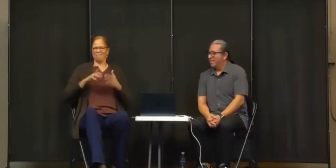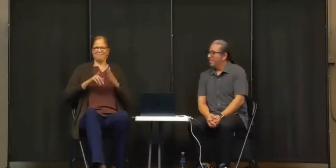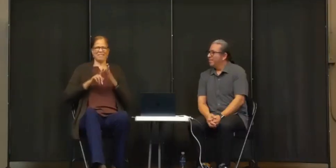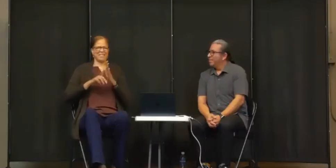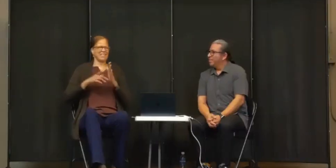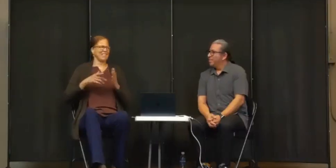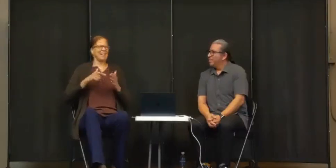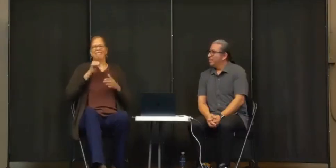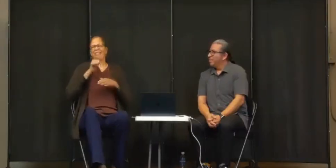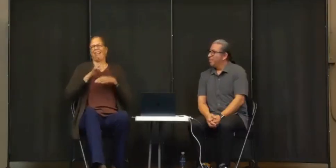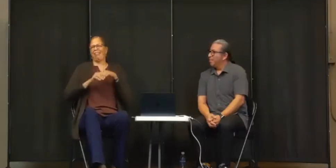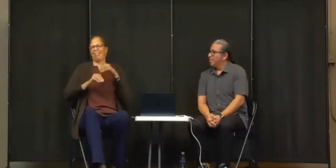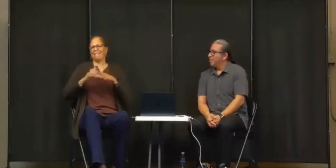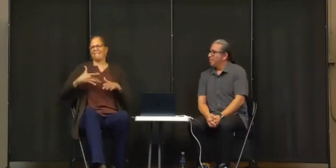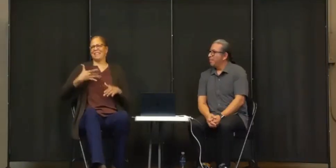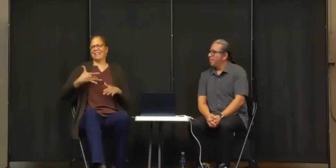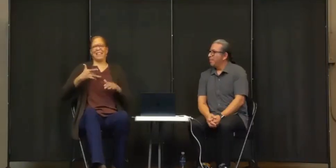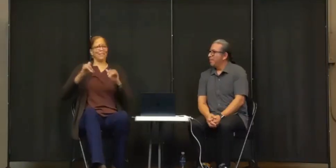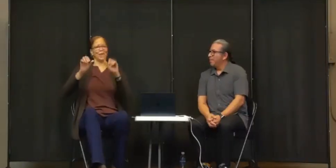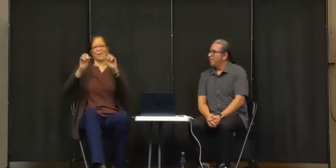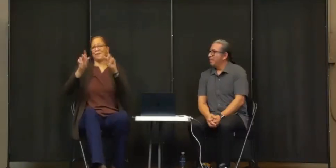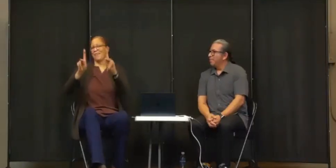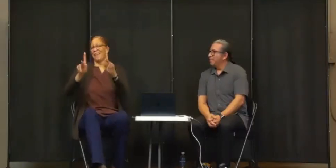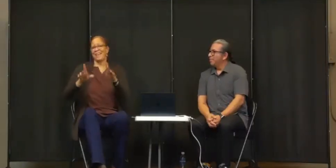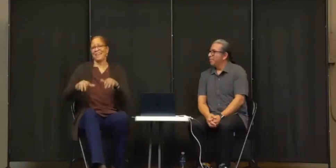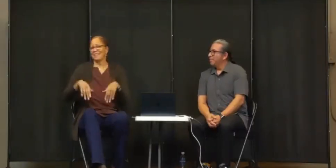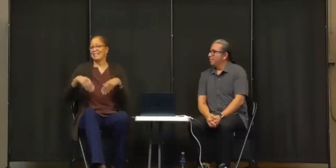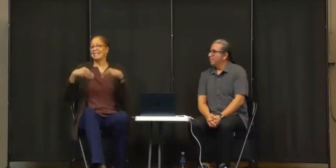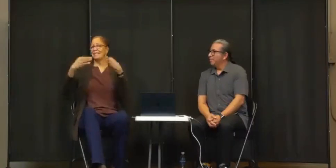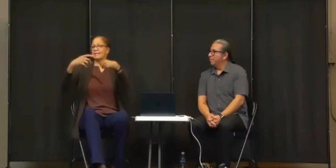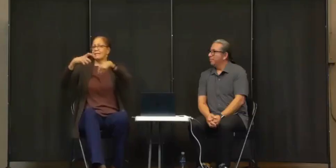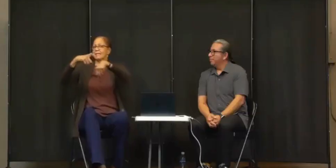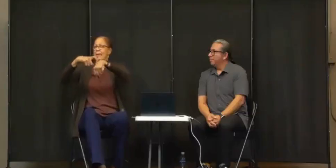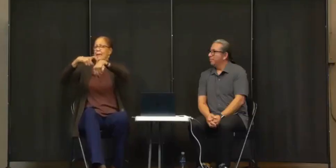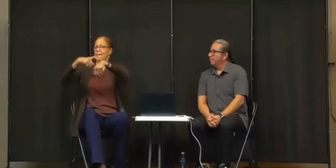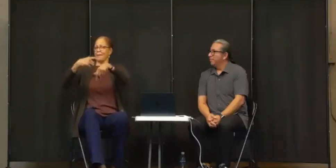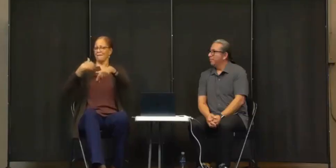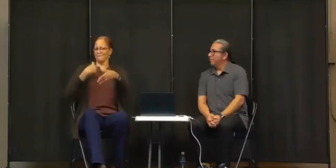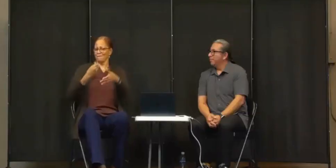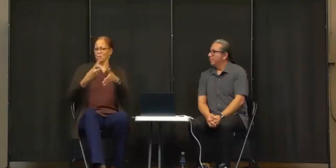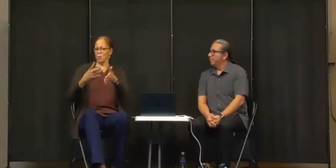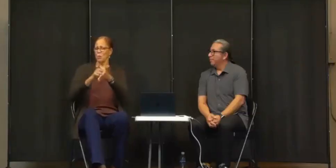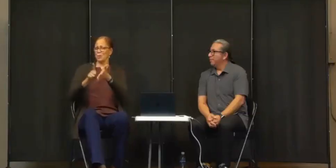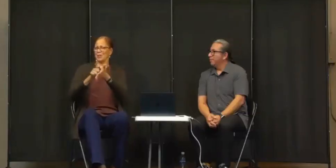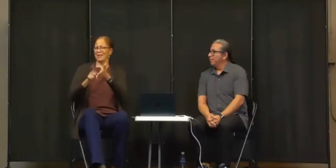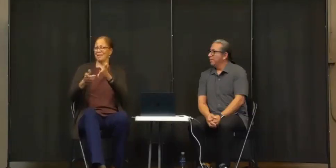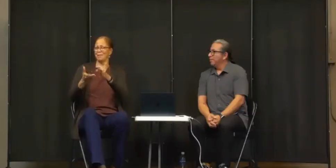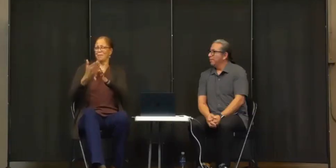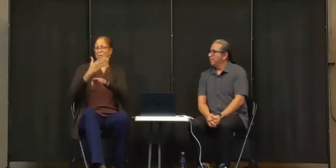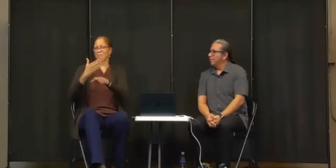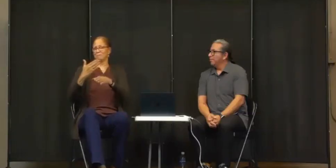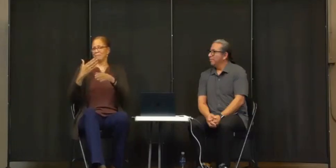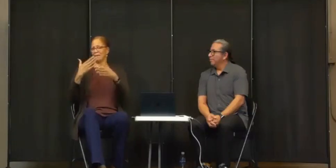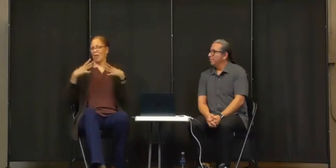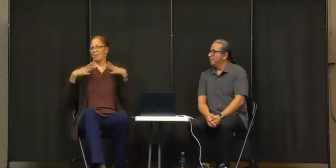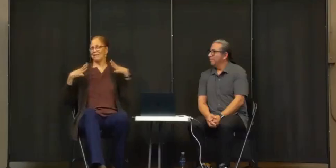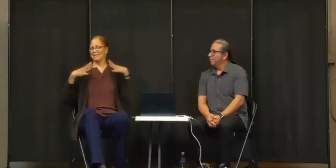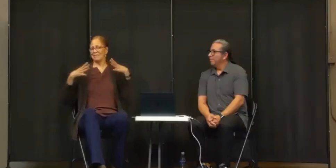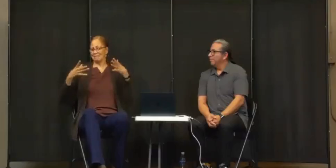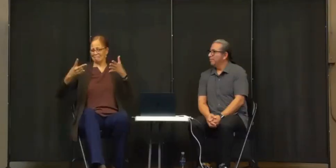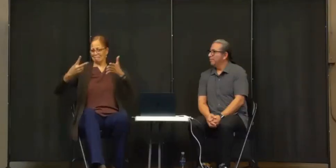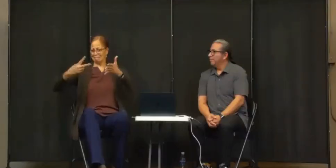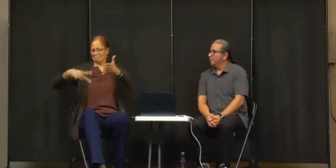a little, you know, not comfortable feeling. That's okay. Give it time. Give it a few